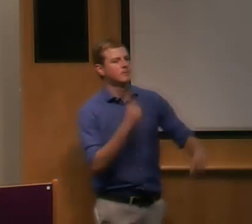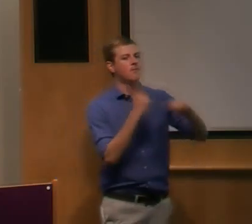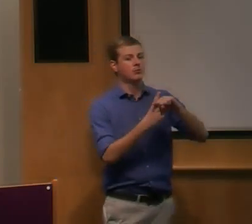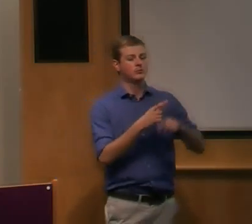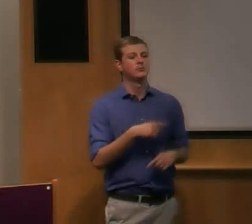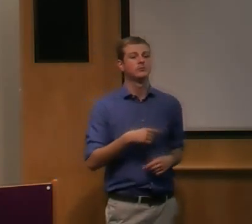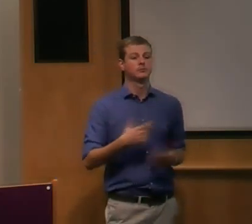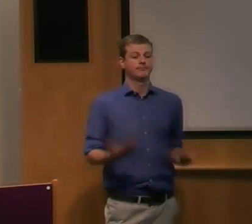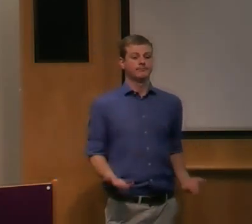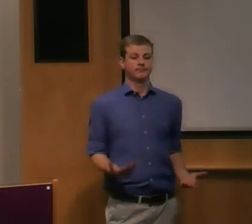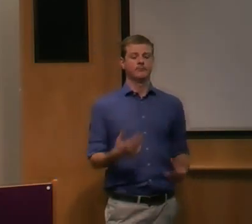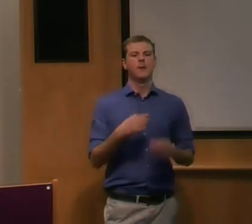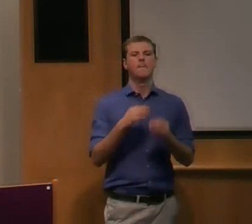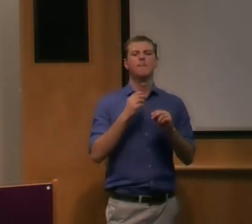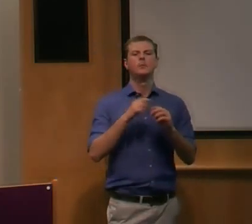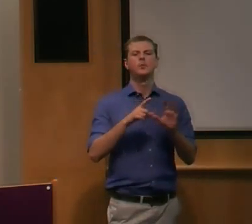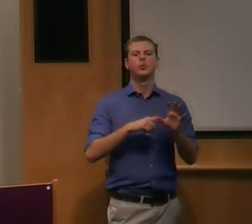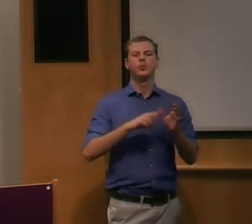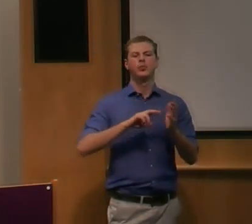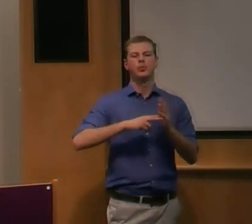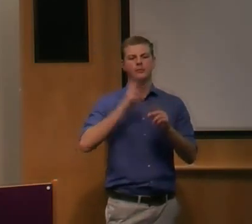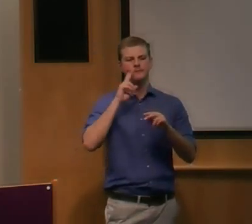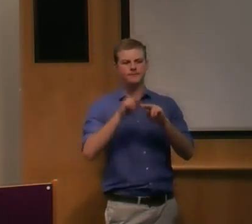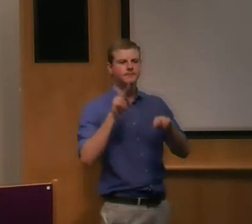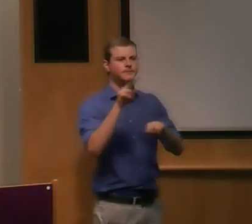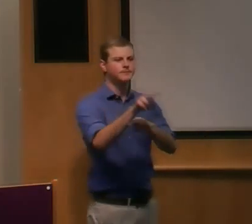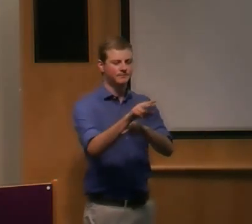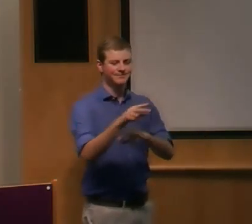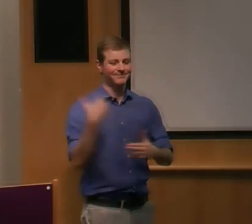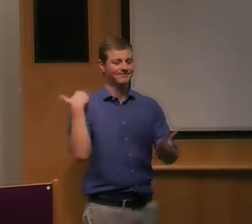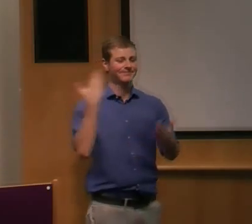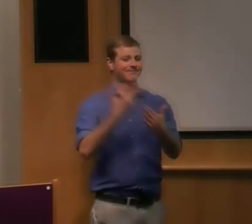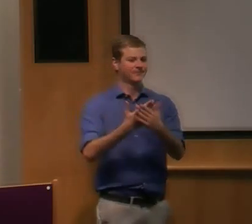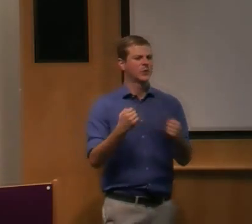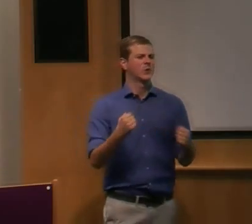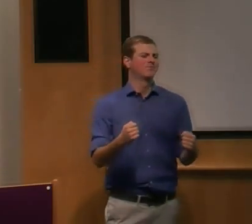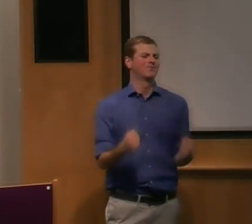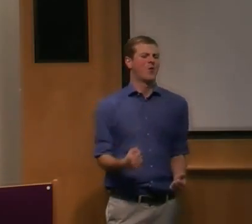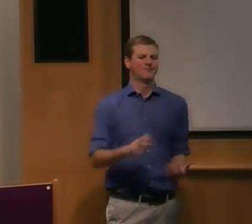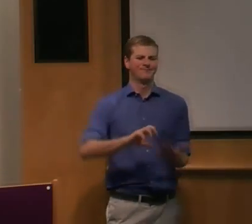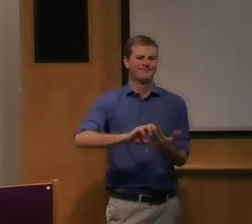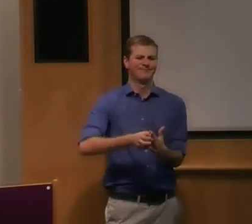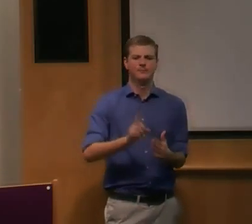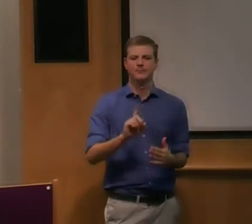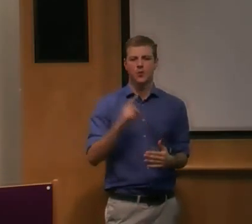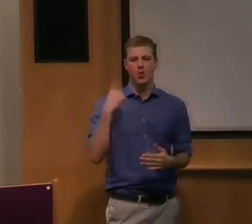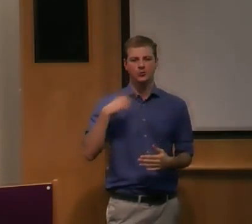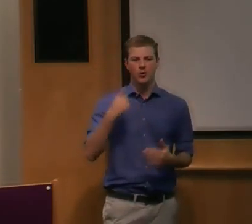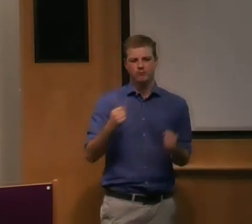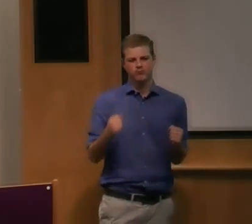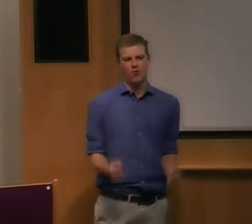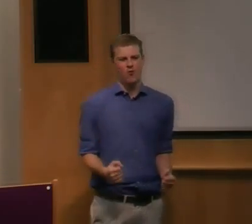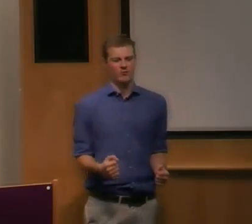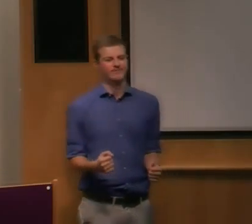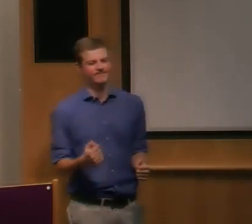are right there. Also, what we want to look at in the future is, it's very much been